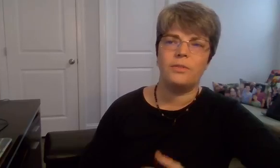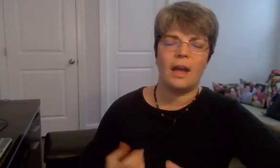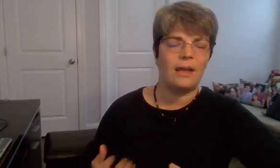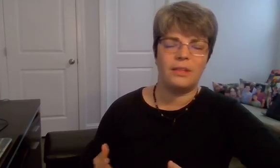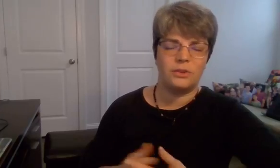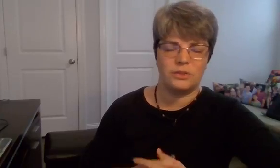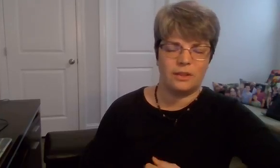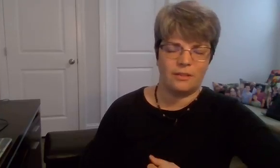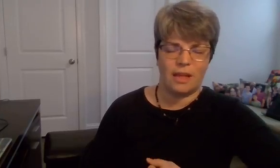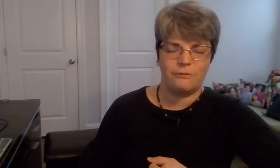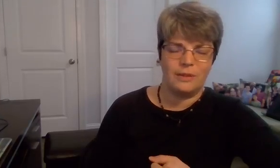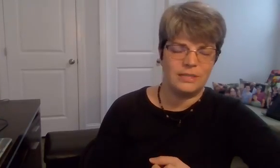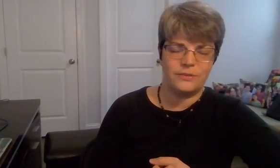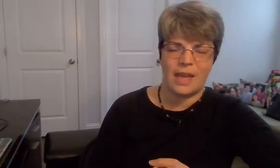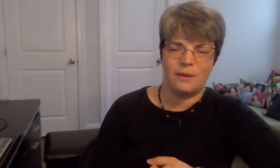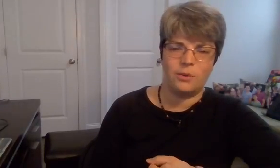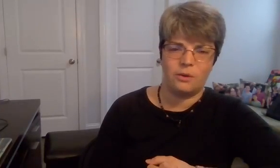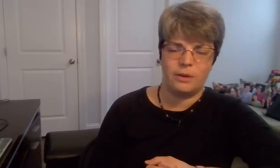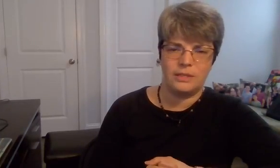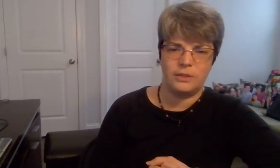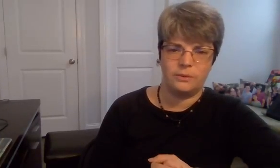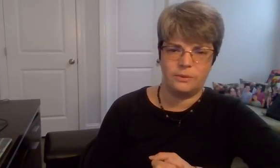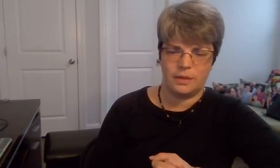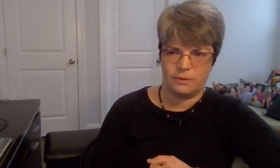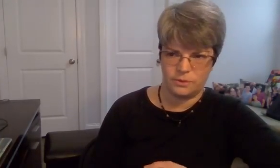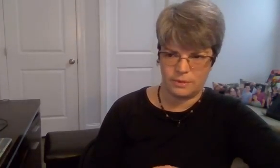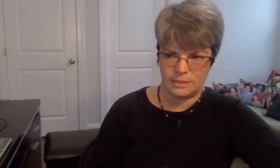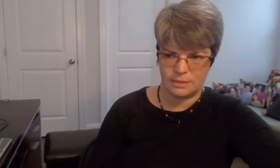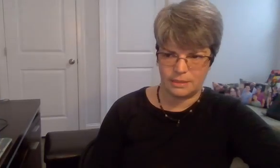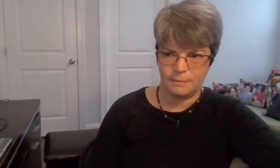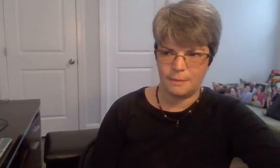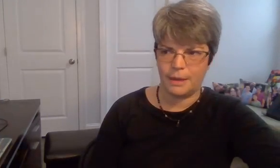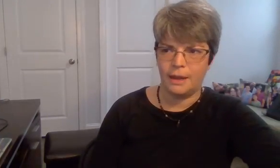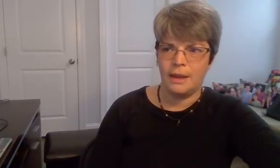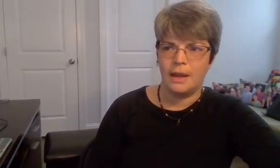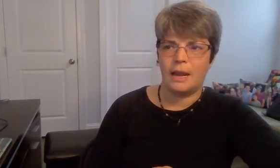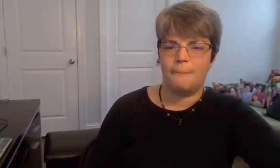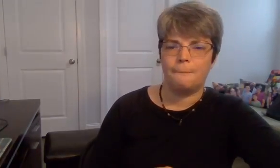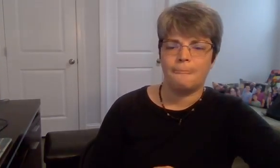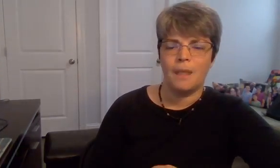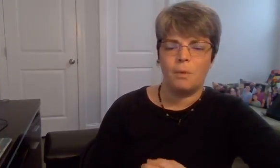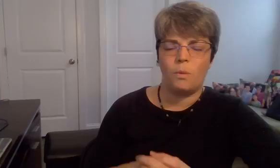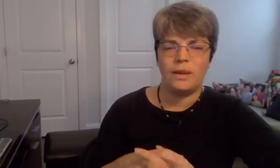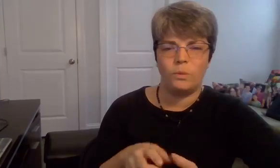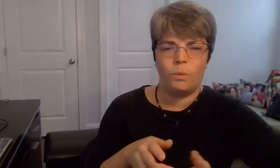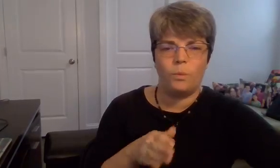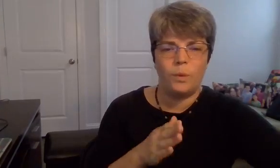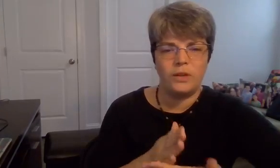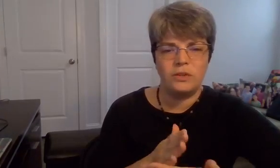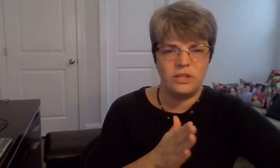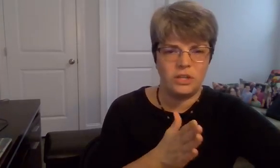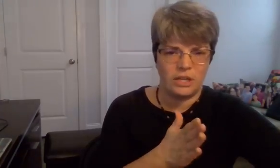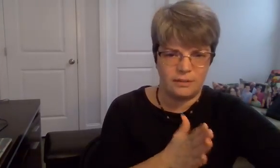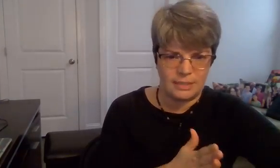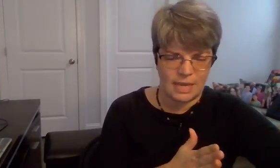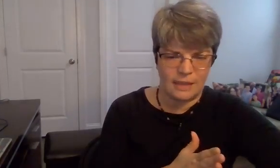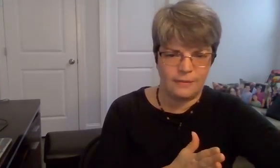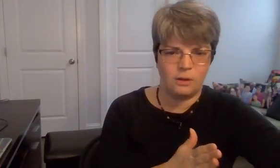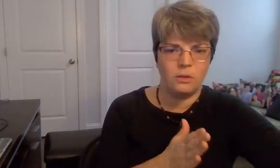I think there's a lot of reasons for that, and we'll go into those reasons in a minute. But when you're teaching a child to sign, they're